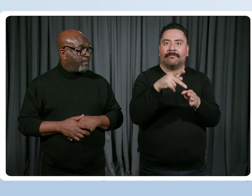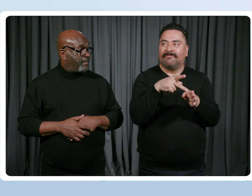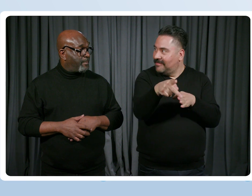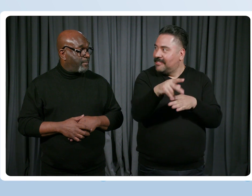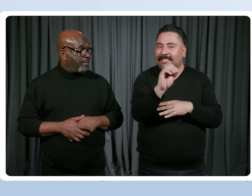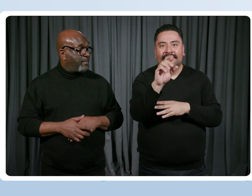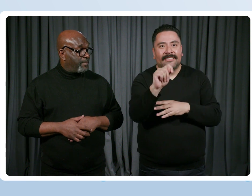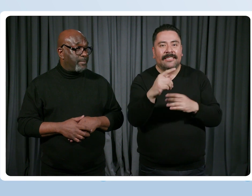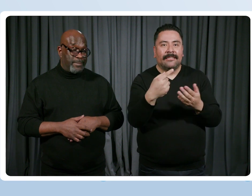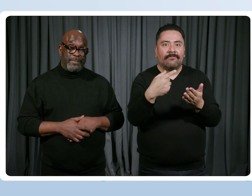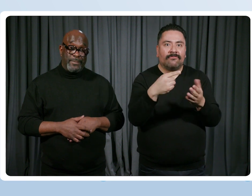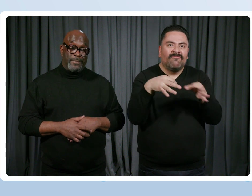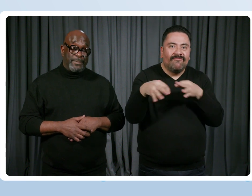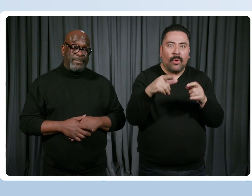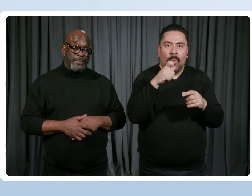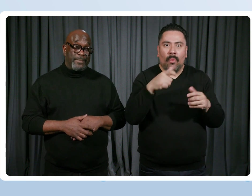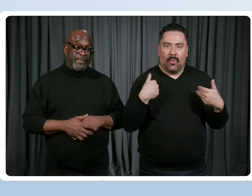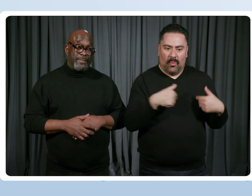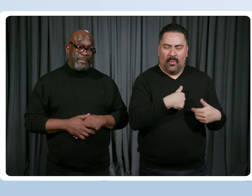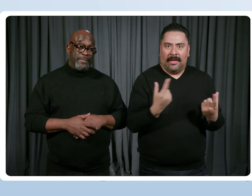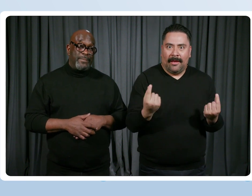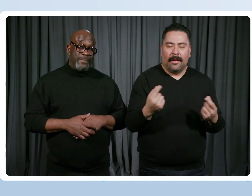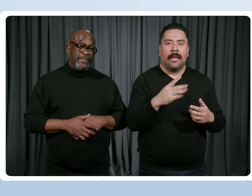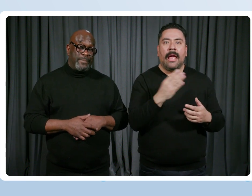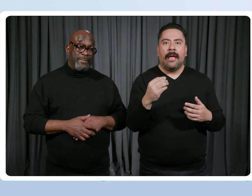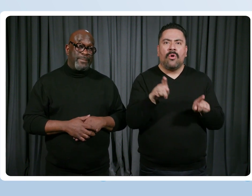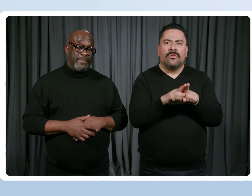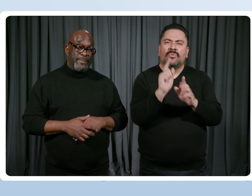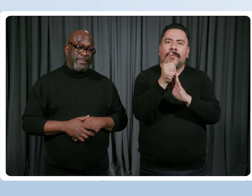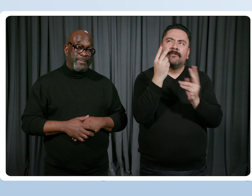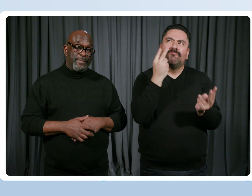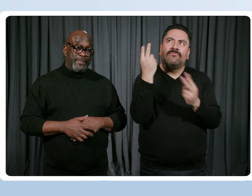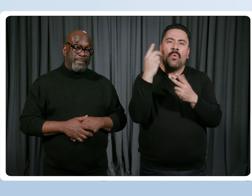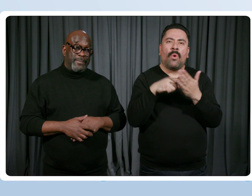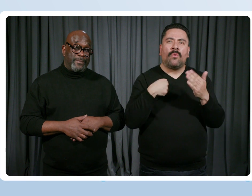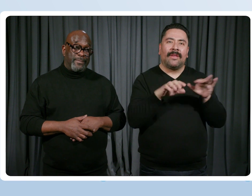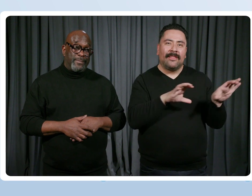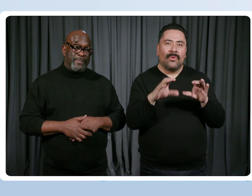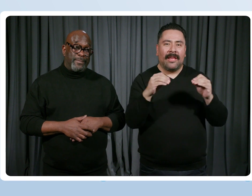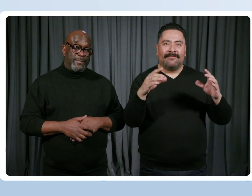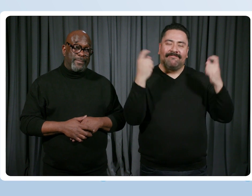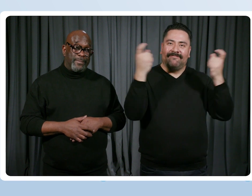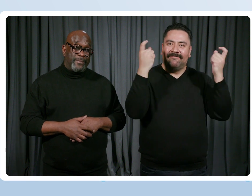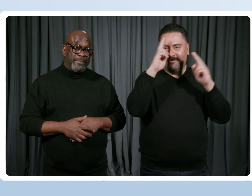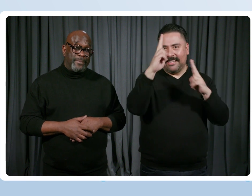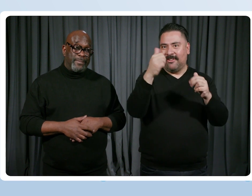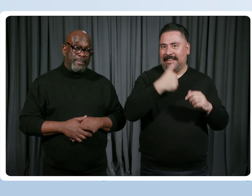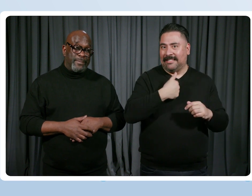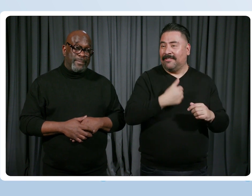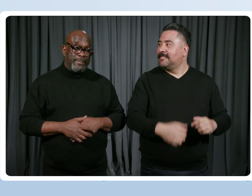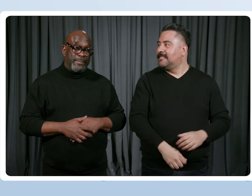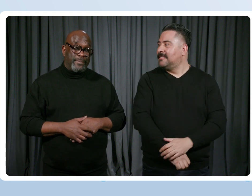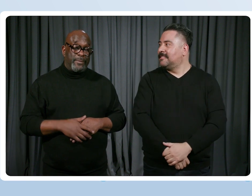and talk about who we are, and also to take a moment to reflect on what we do and celebrate that in ourselves. Is